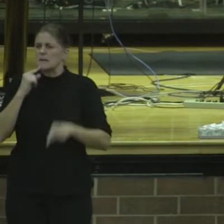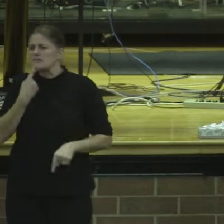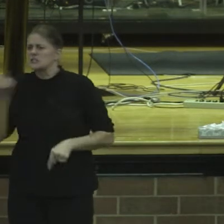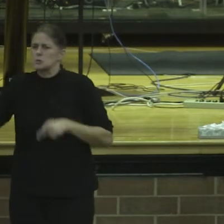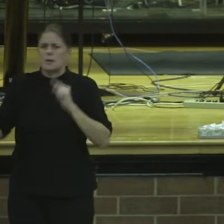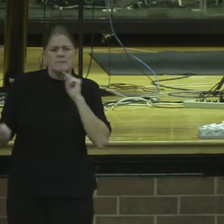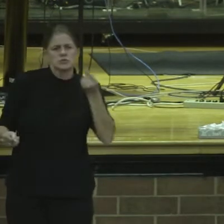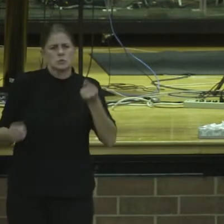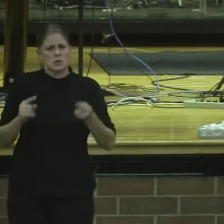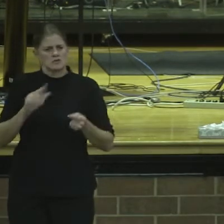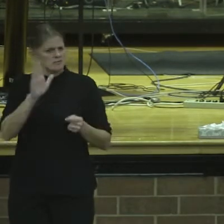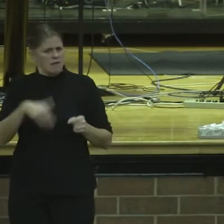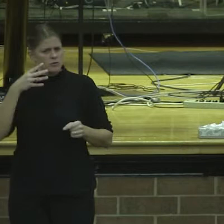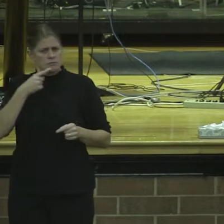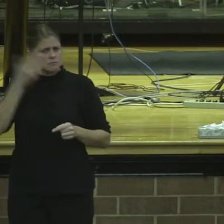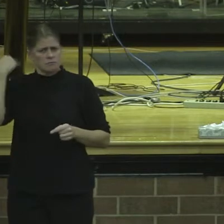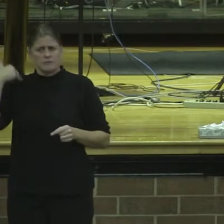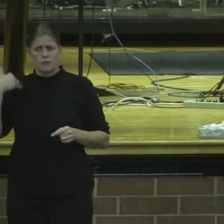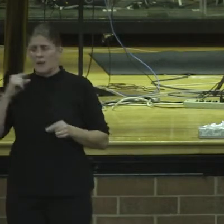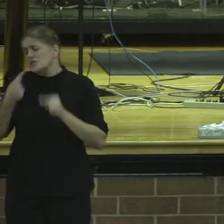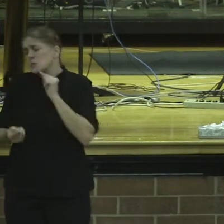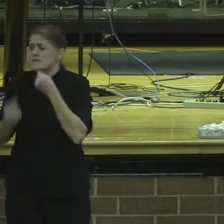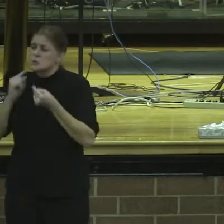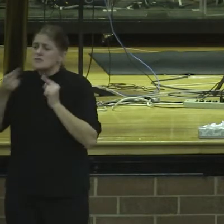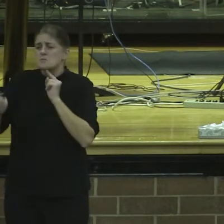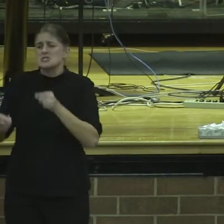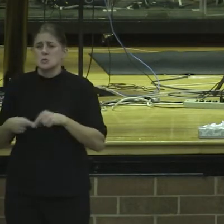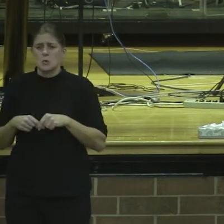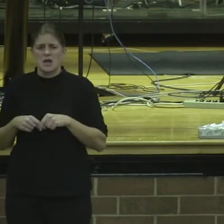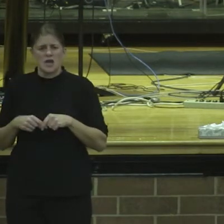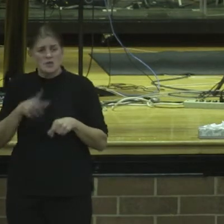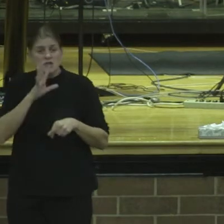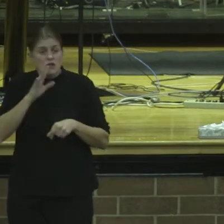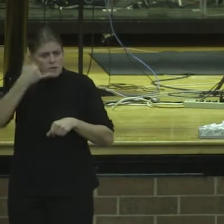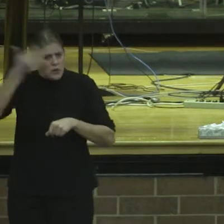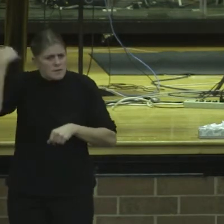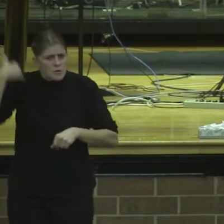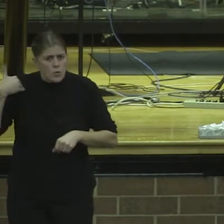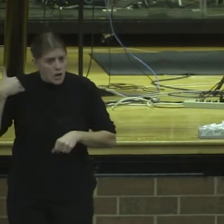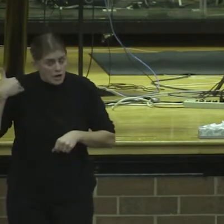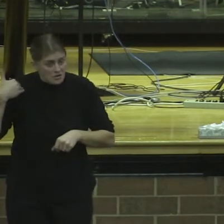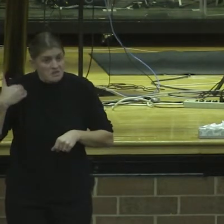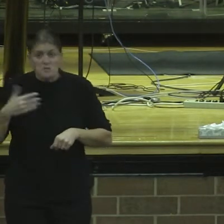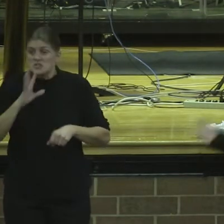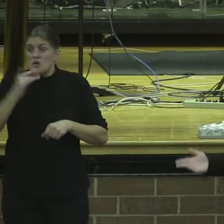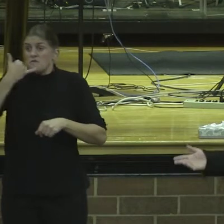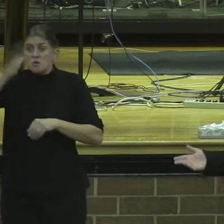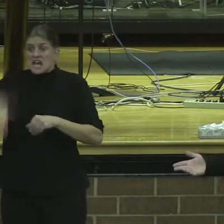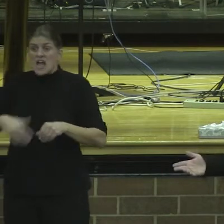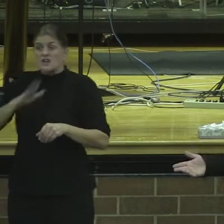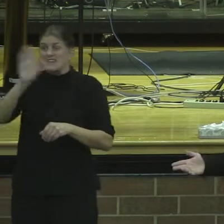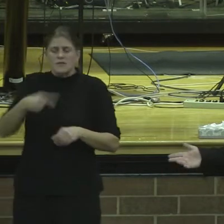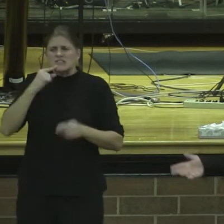missed each other. Oh, I miss you. Oh, I miss you too. I miss you. We talked on the phone before. We talk on the phone now. It was just because there